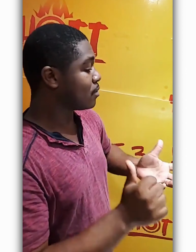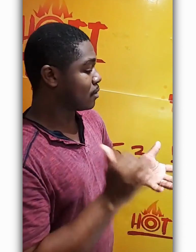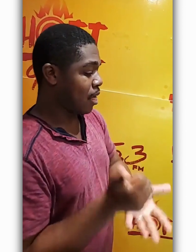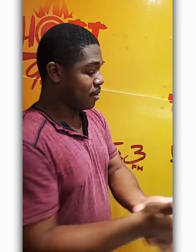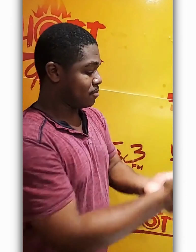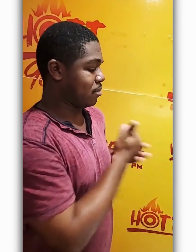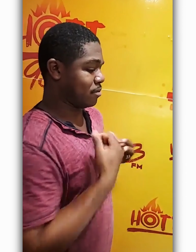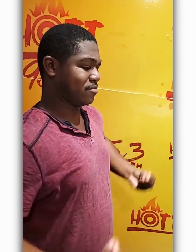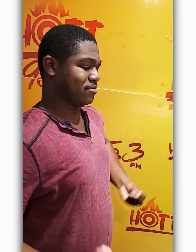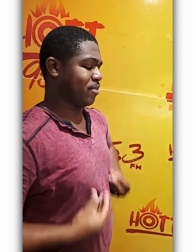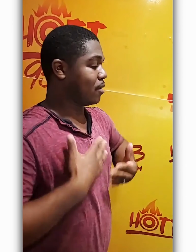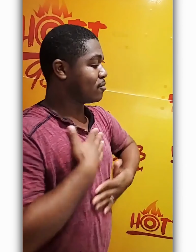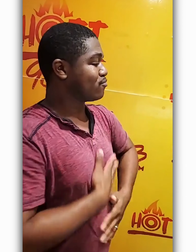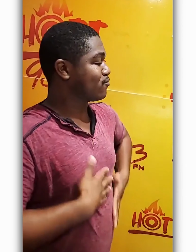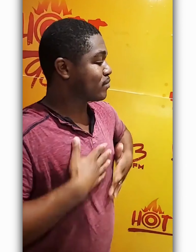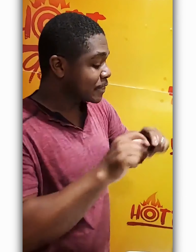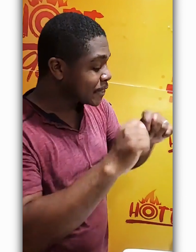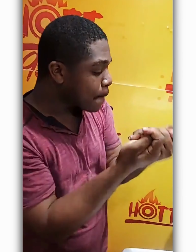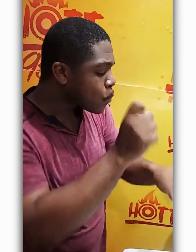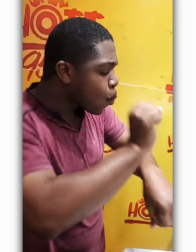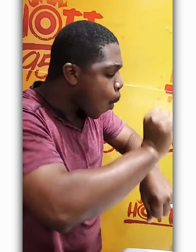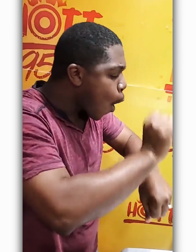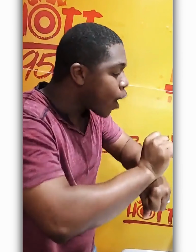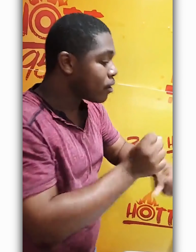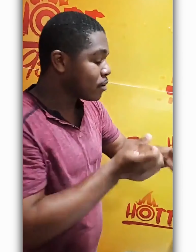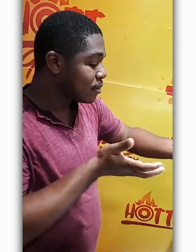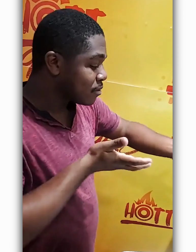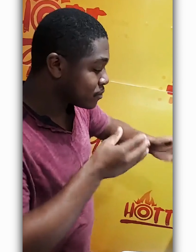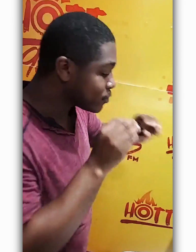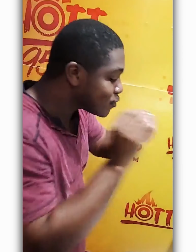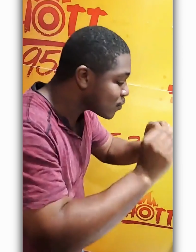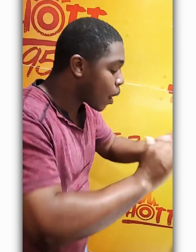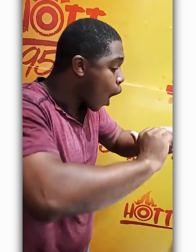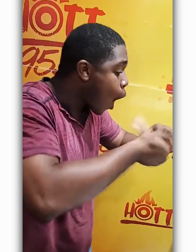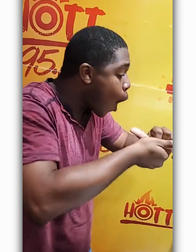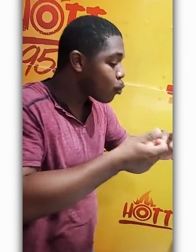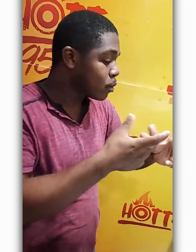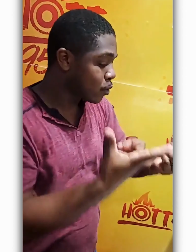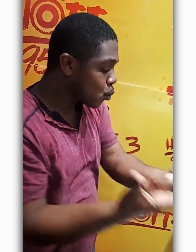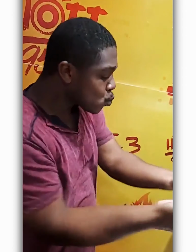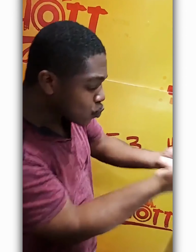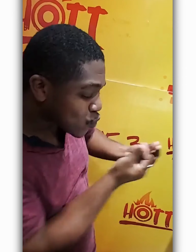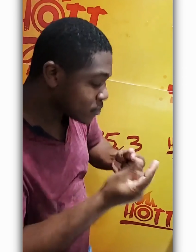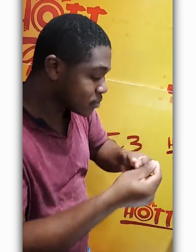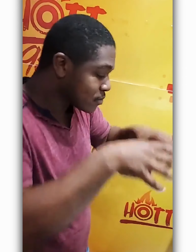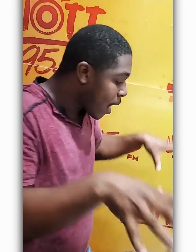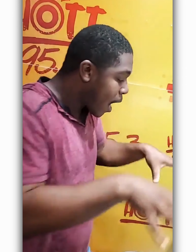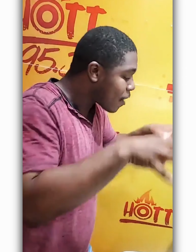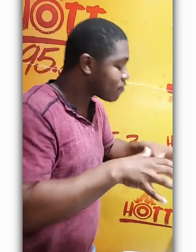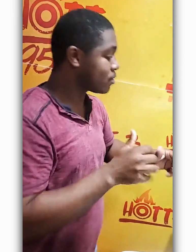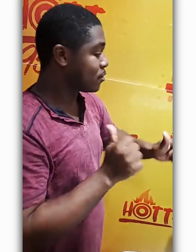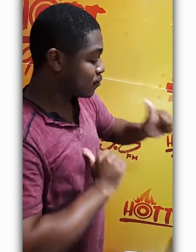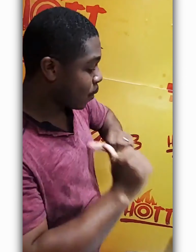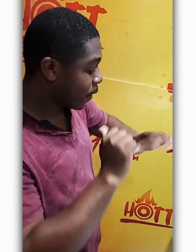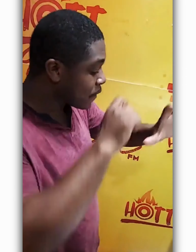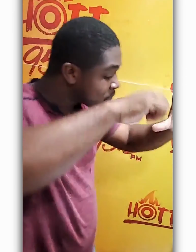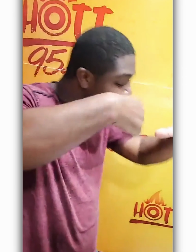deaf persons, and we felt really good. We really enjoyed it. We enjoyed the teamwork. They taught us how to do everything we had to do,